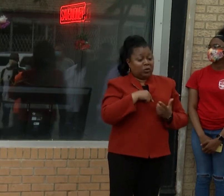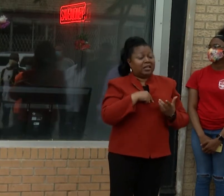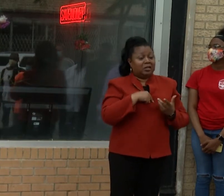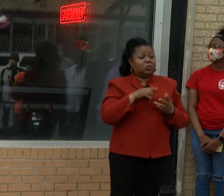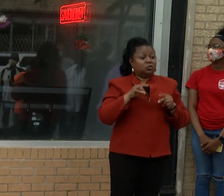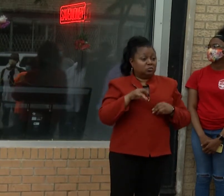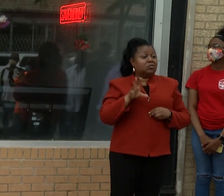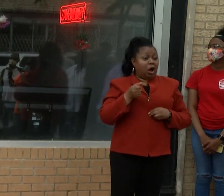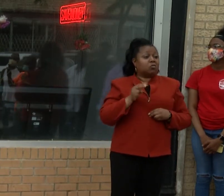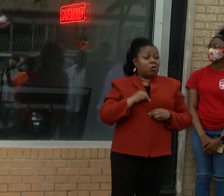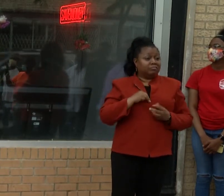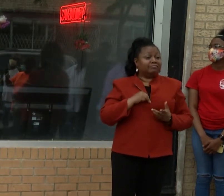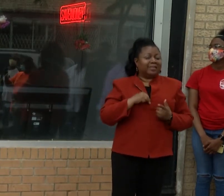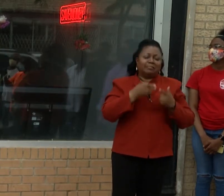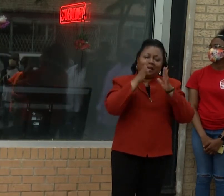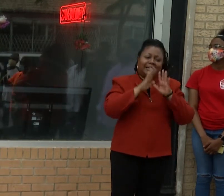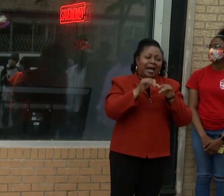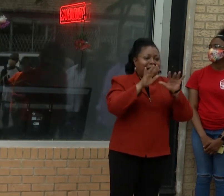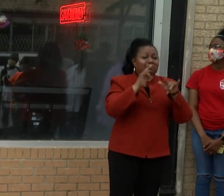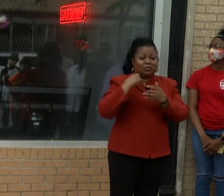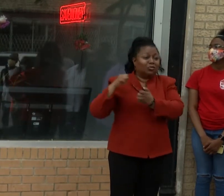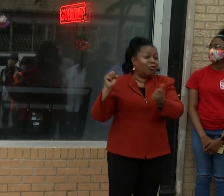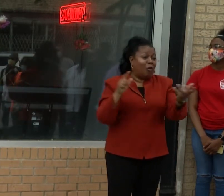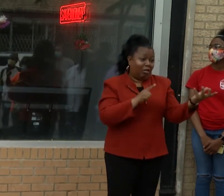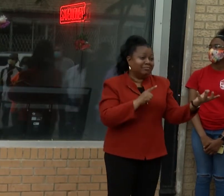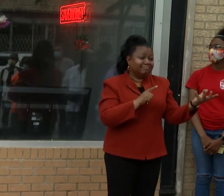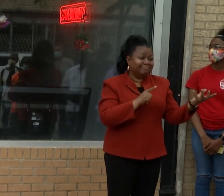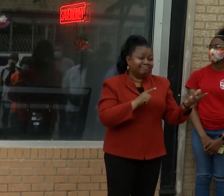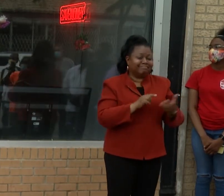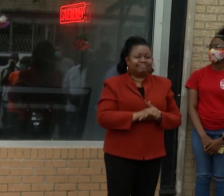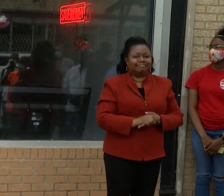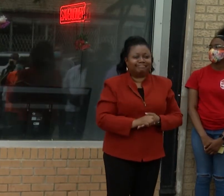own. May God have mercy on us all."